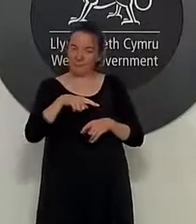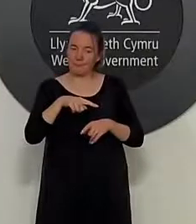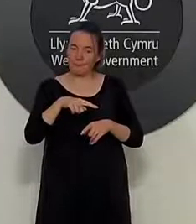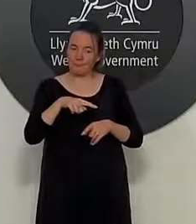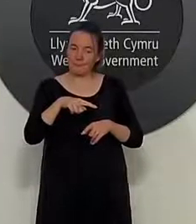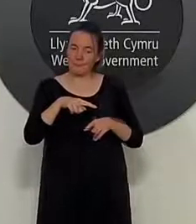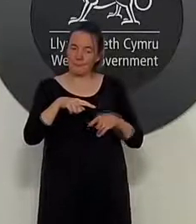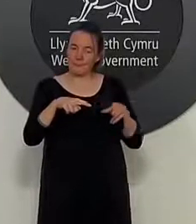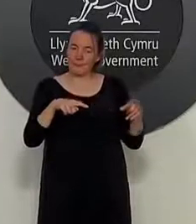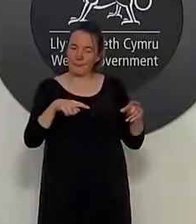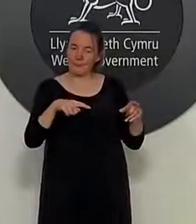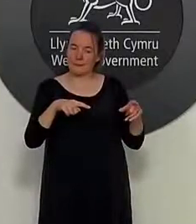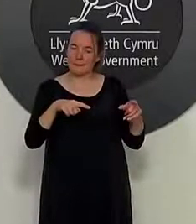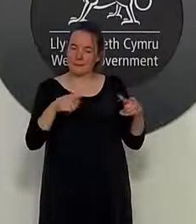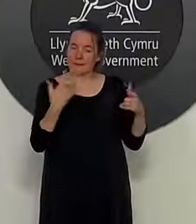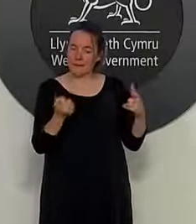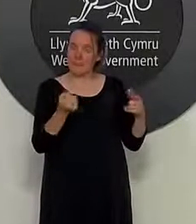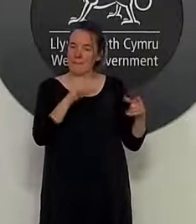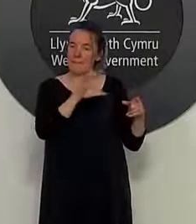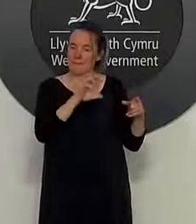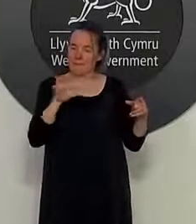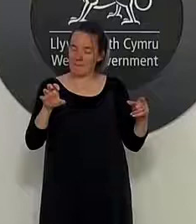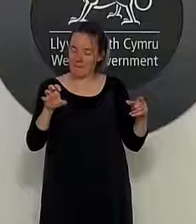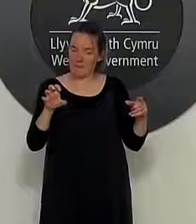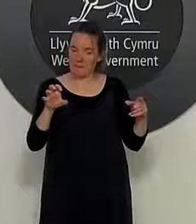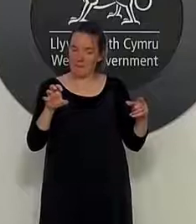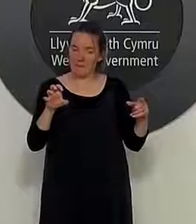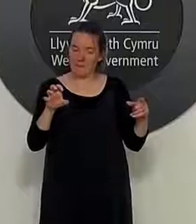a 50-50 representation